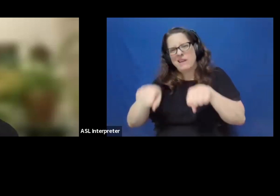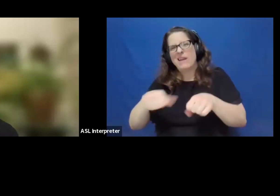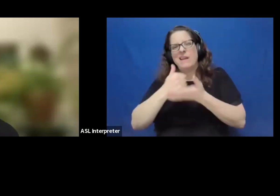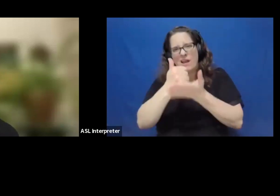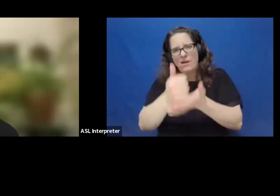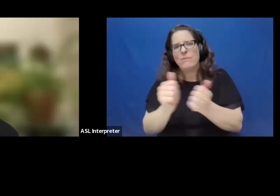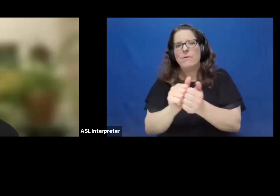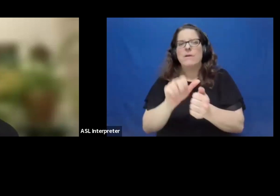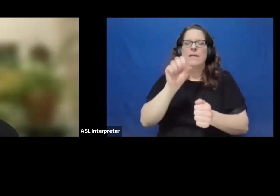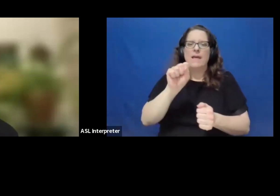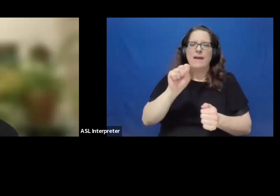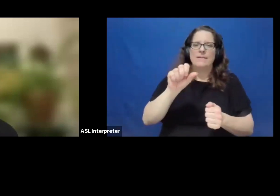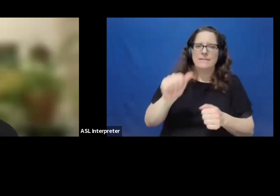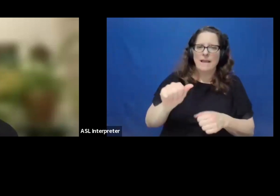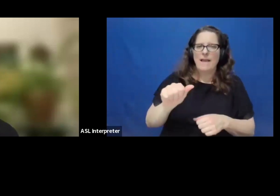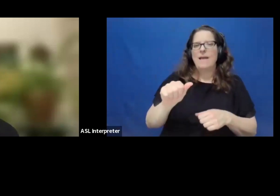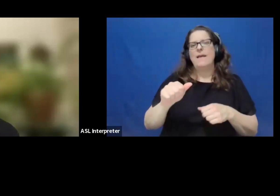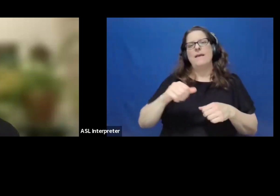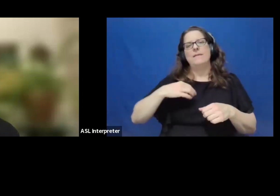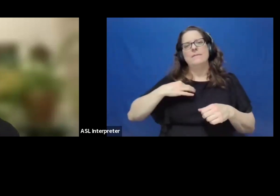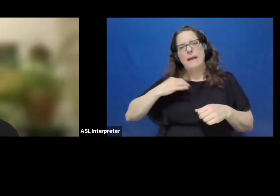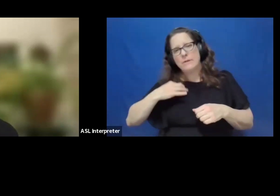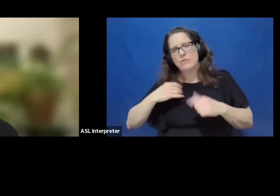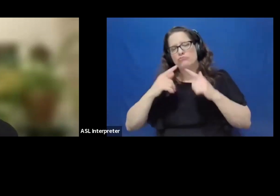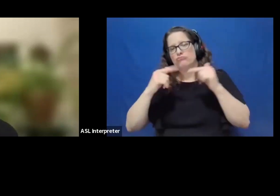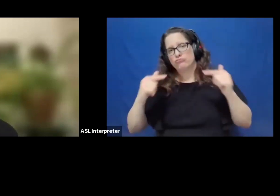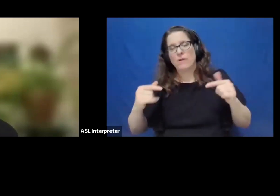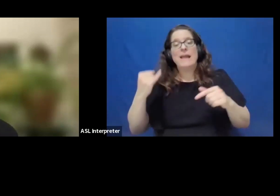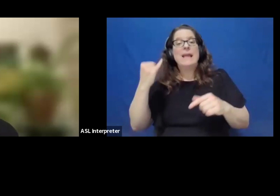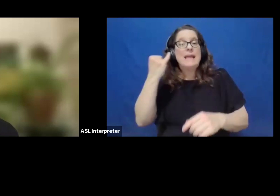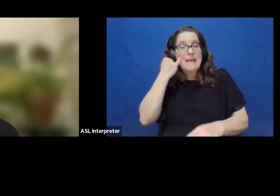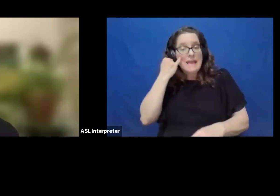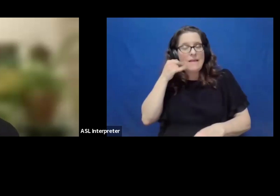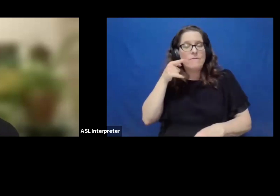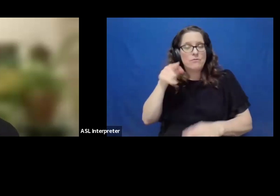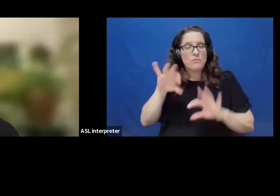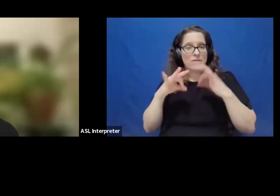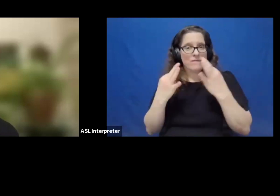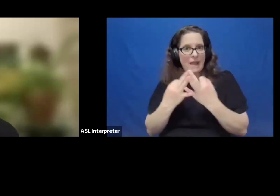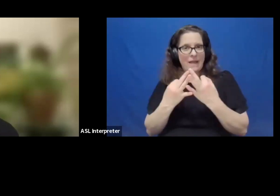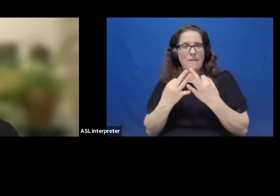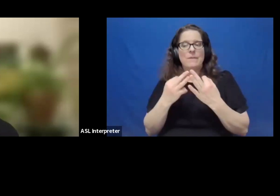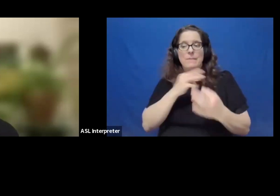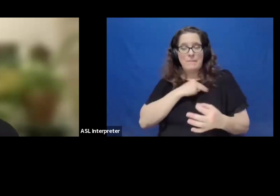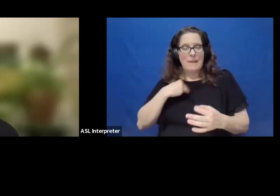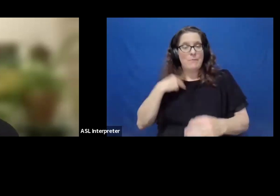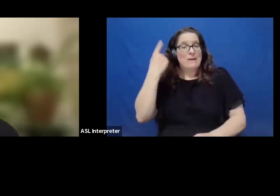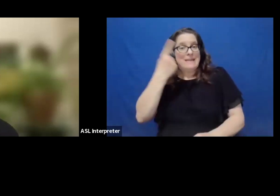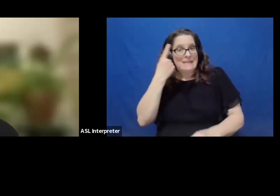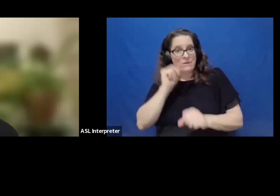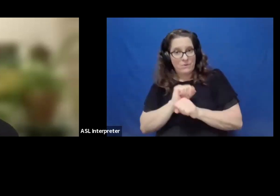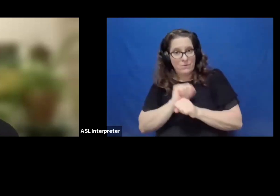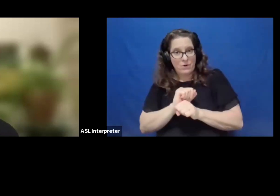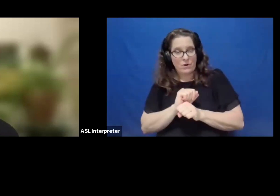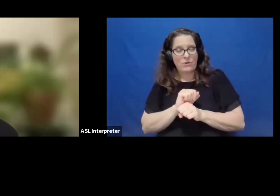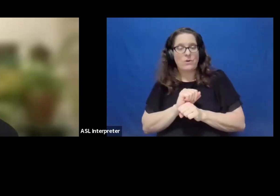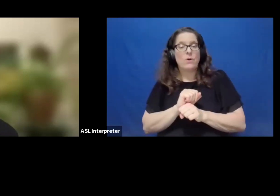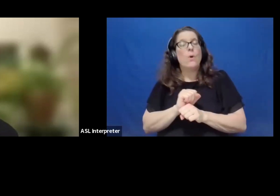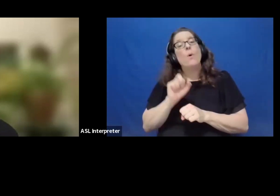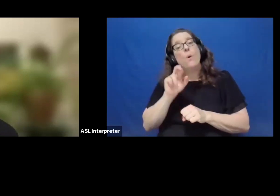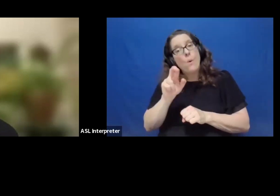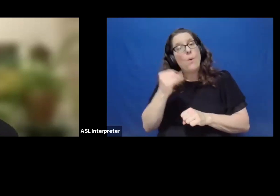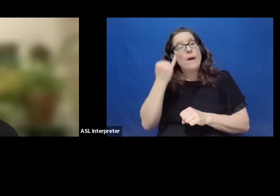Security system if your family member is considering work. And if your family member has a case open